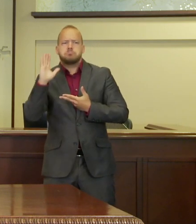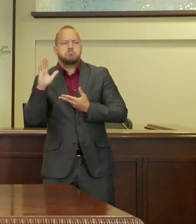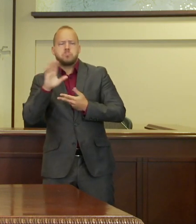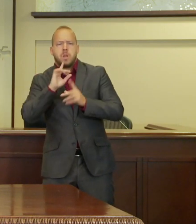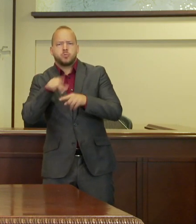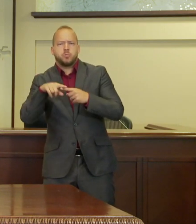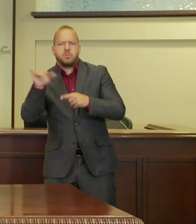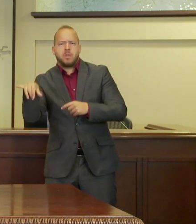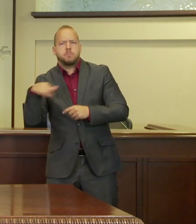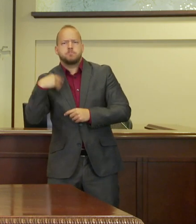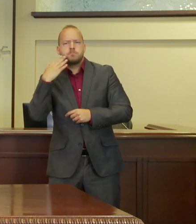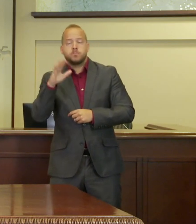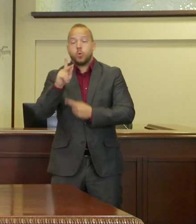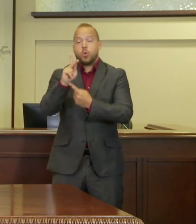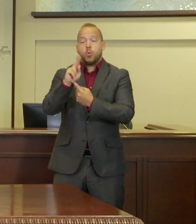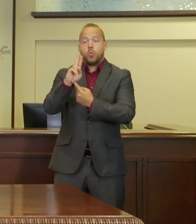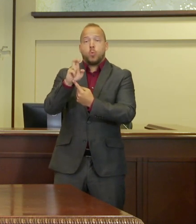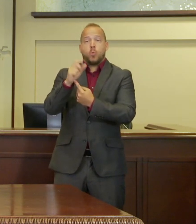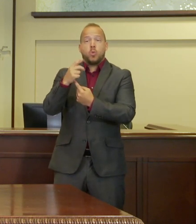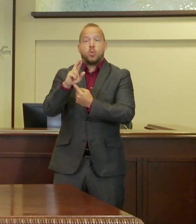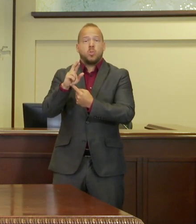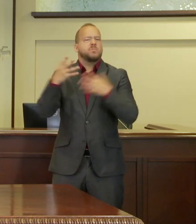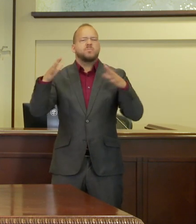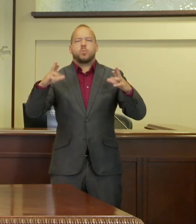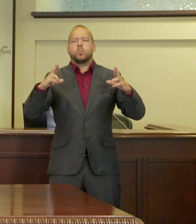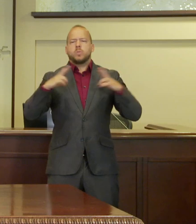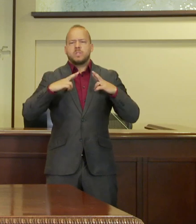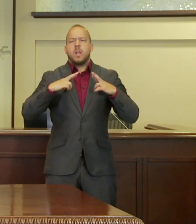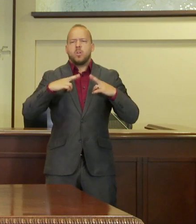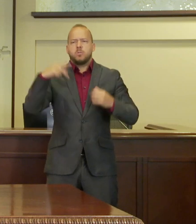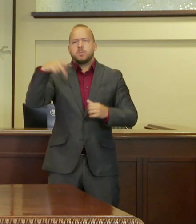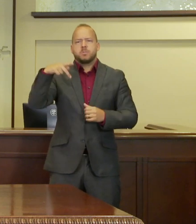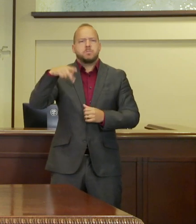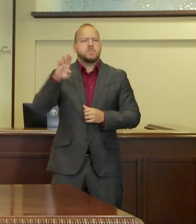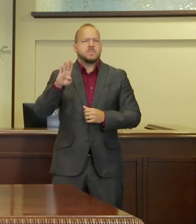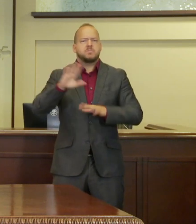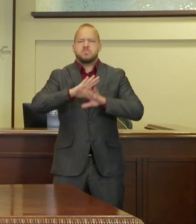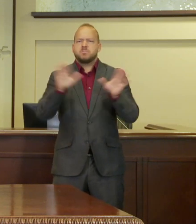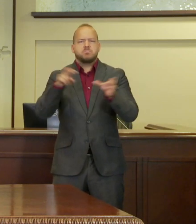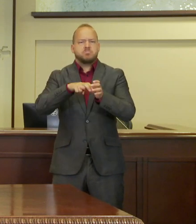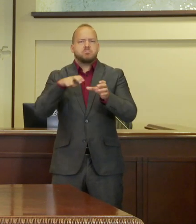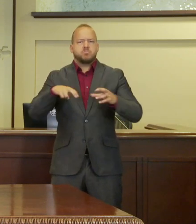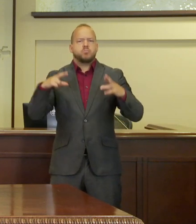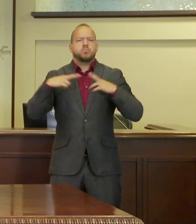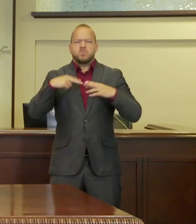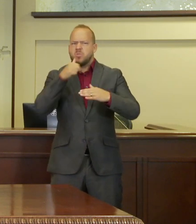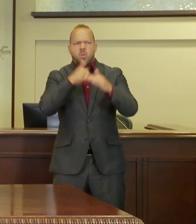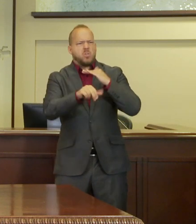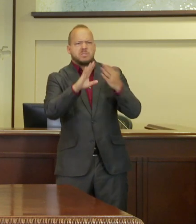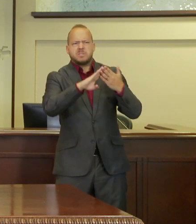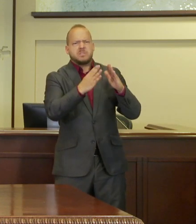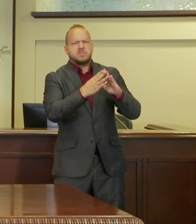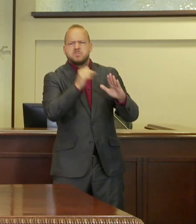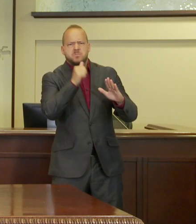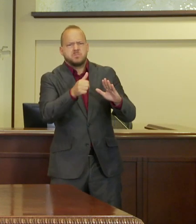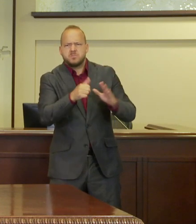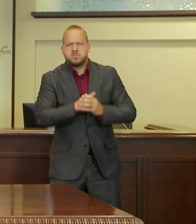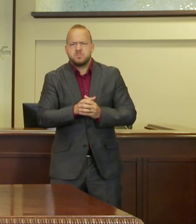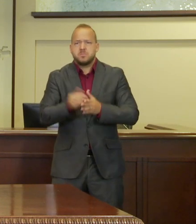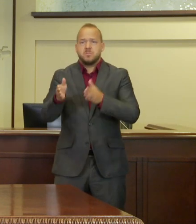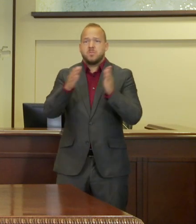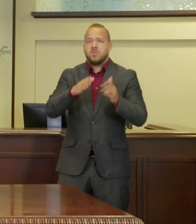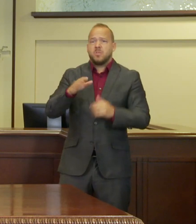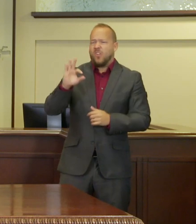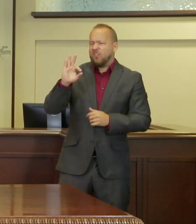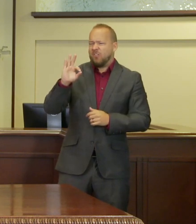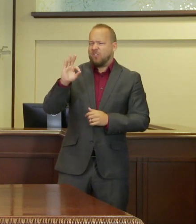Kruger retired from the Portland Police Bureau and is no longer employed by the city. As far as Officer Frashauer, that it's a matter of